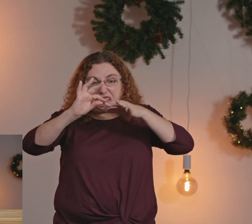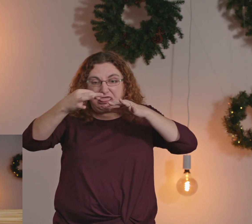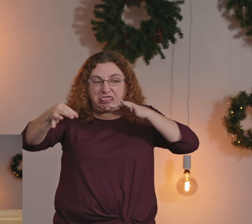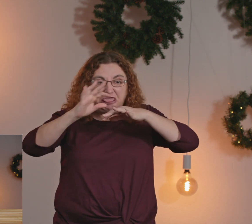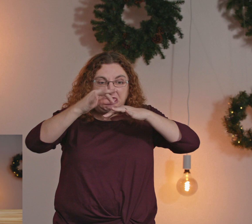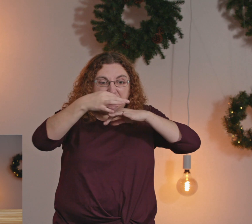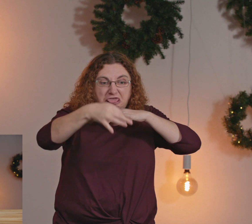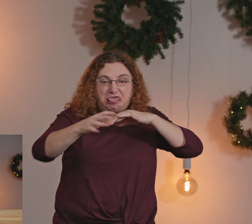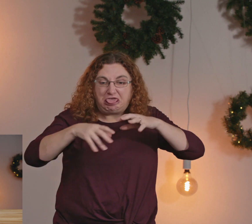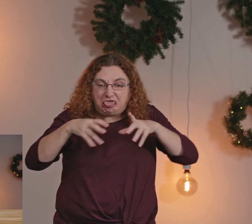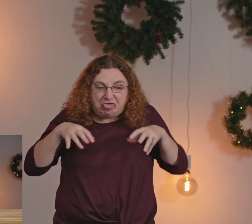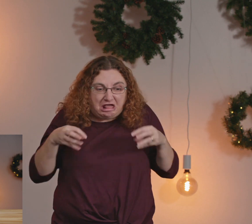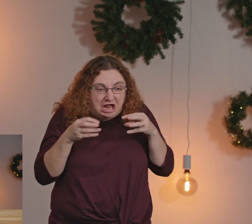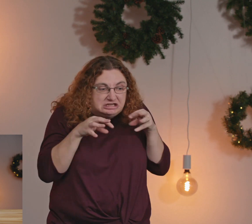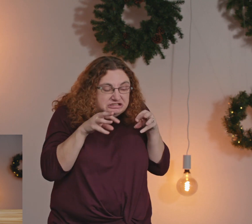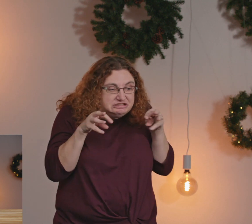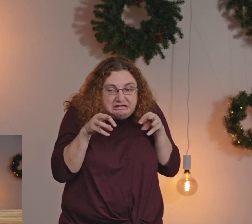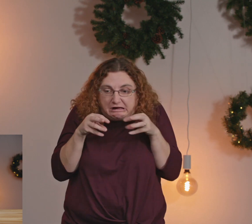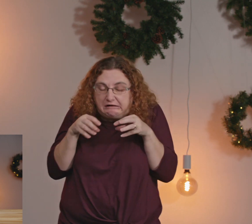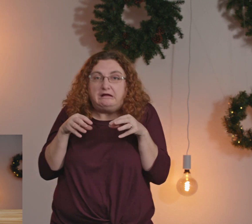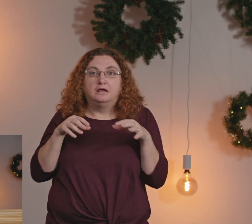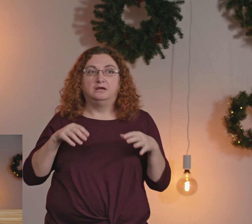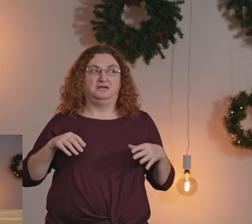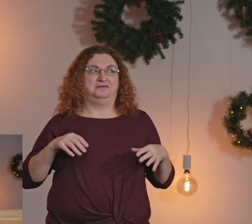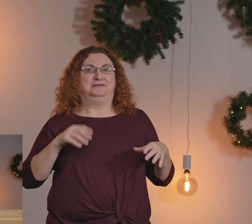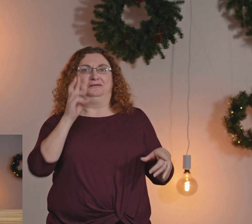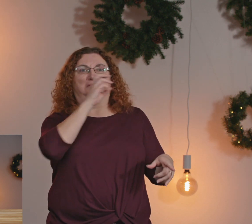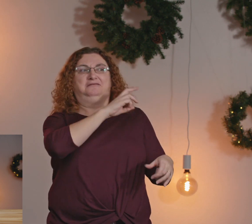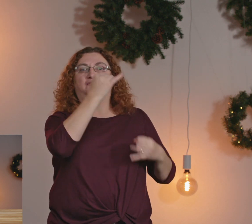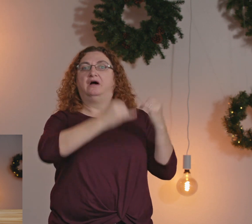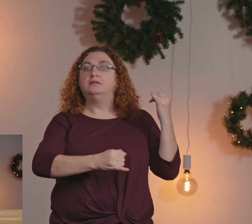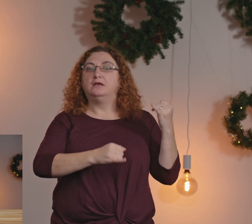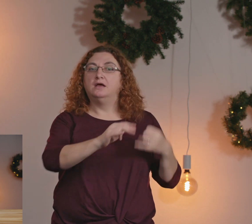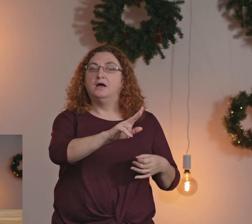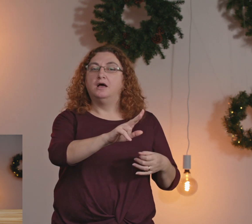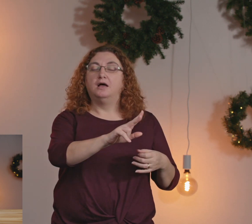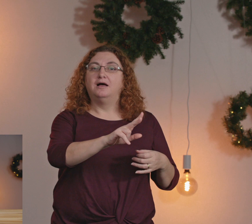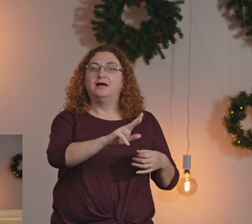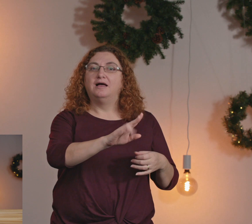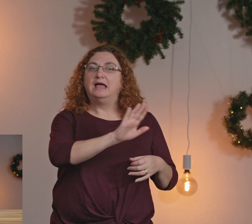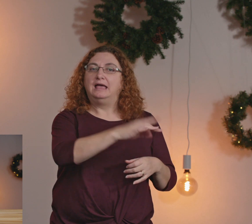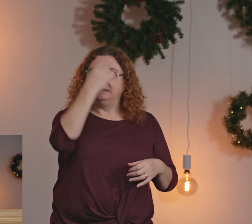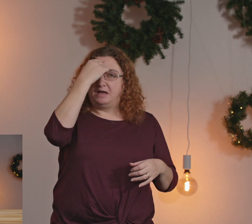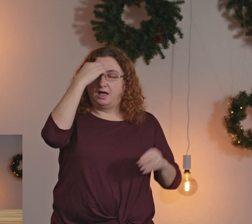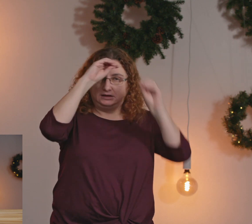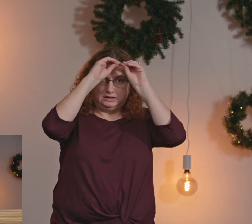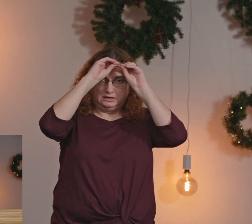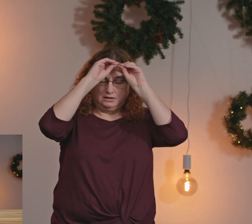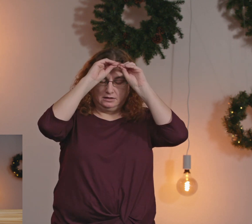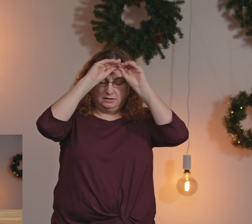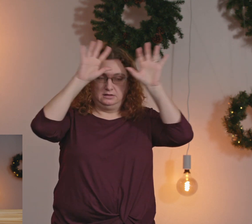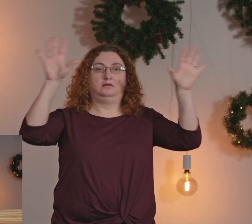fingernails. He needs to have a clipping of the fingernails. And finally, he comes back to his senses. And he